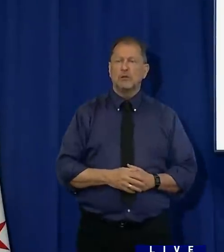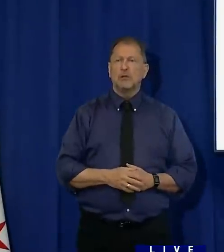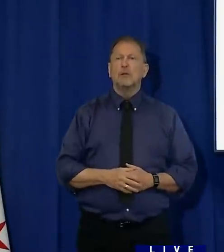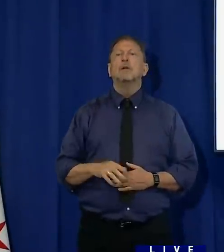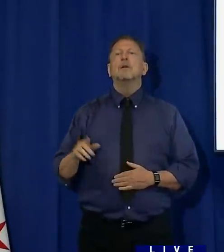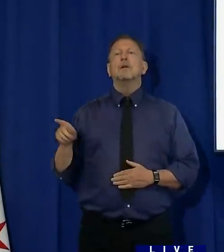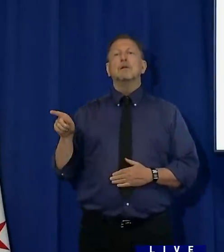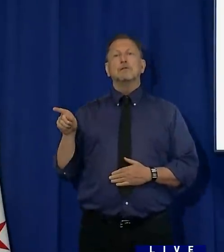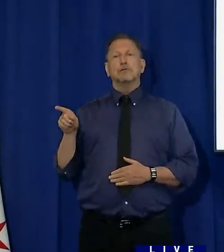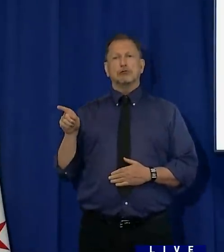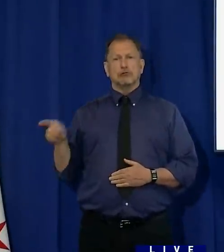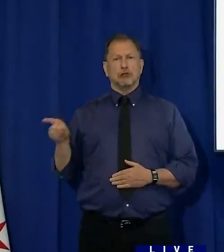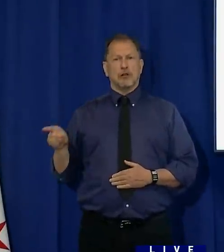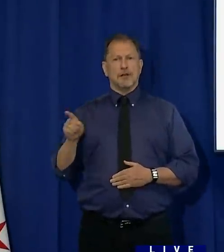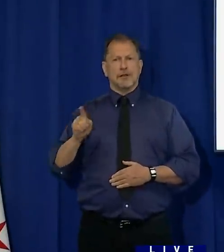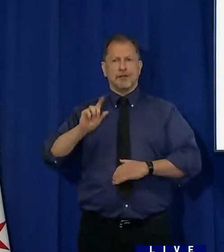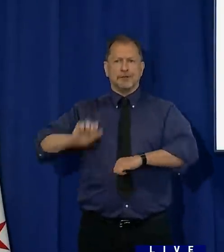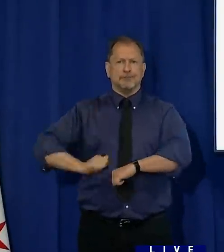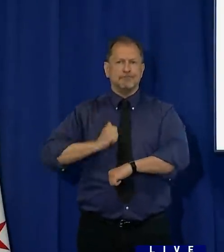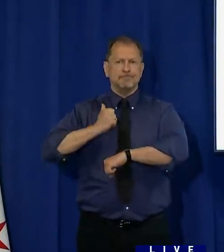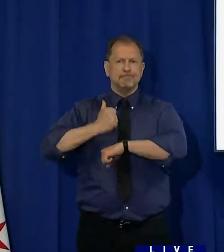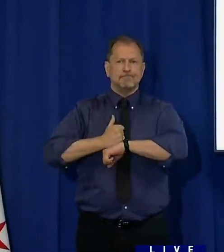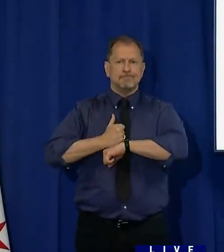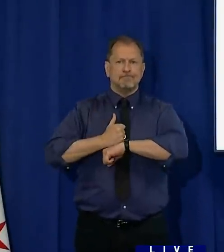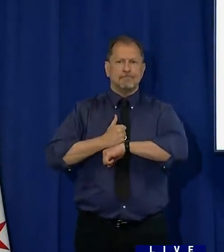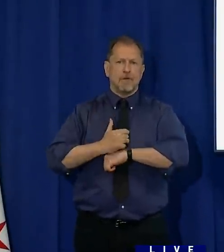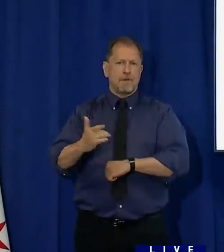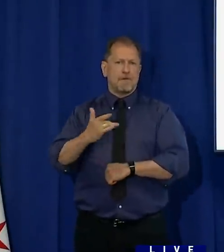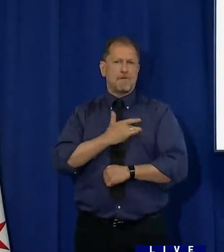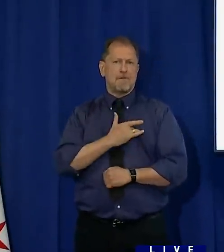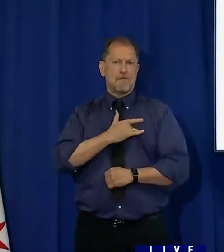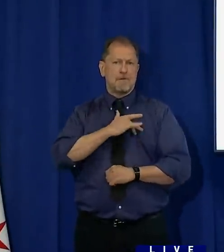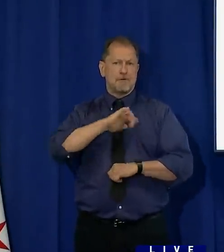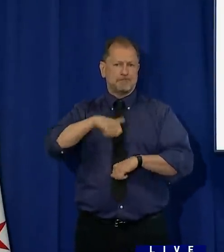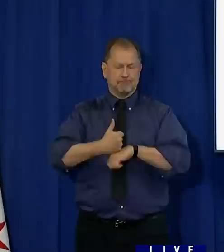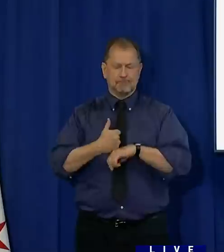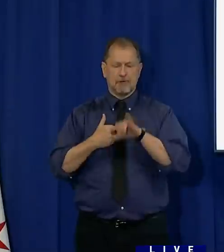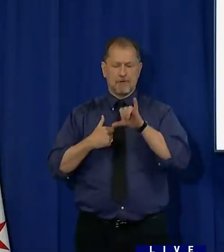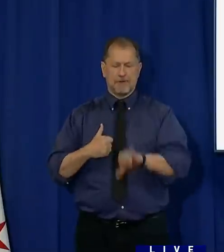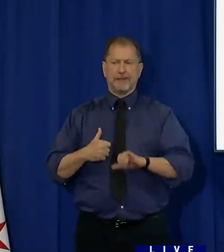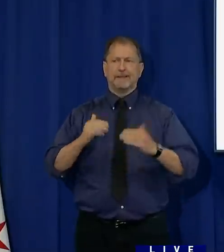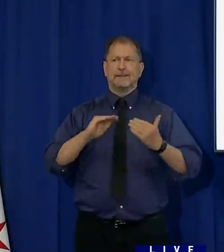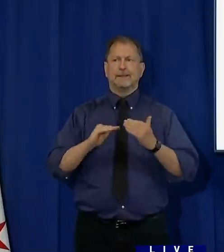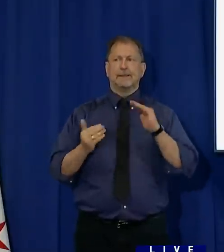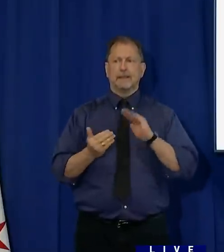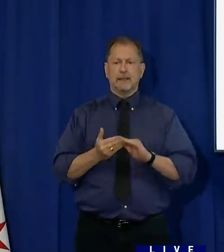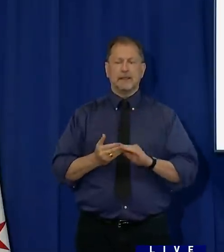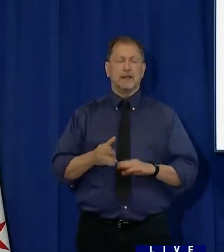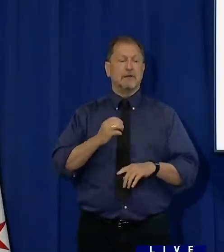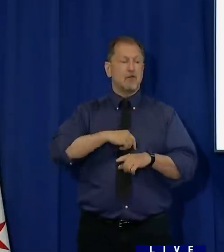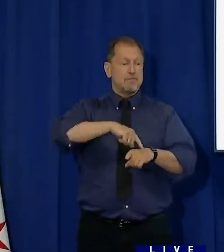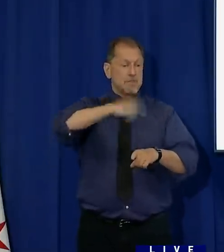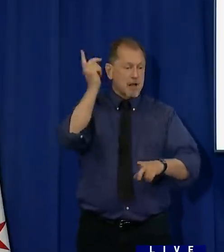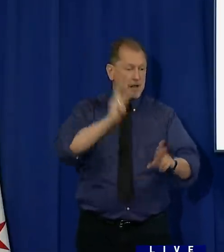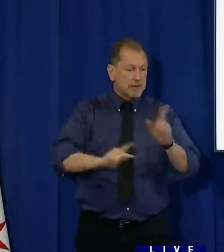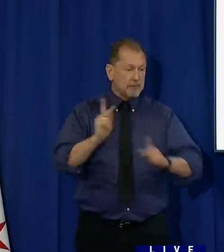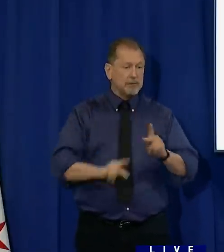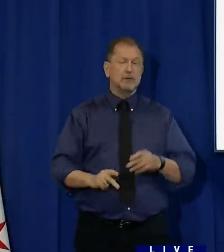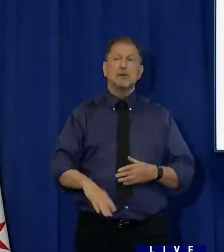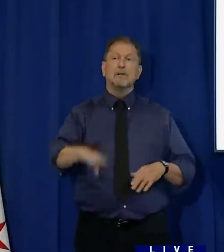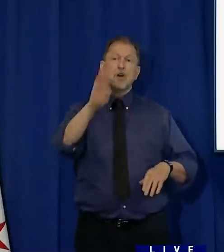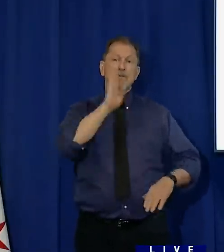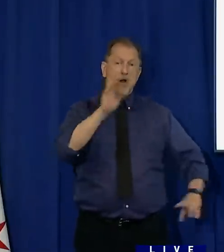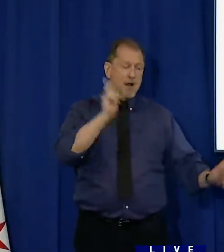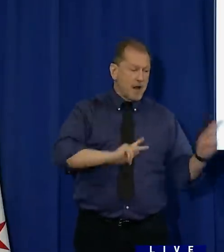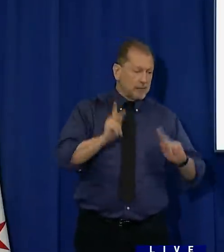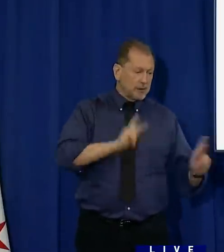She has a heart for the city, a heart for the Black and brown communities, heart